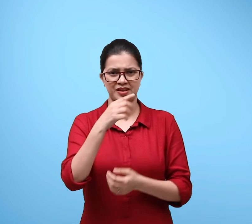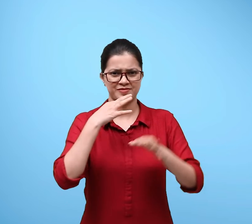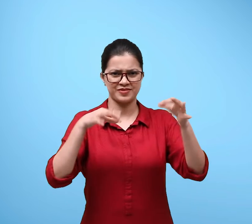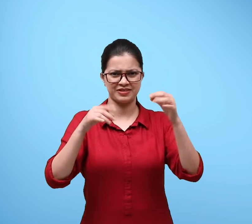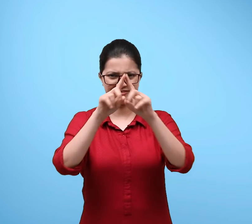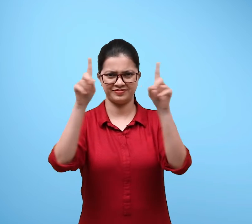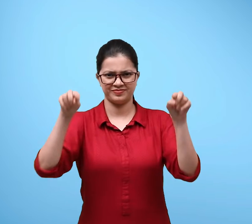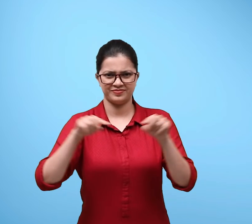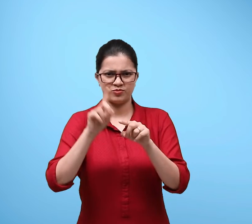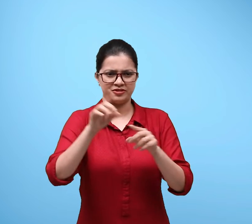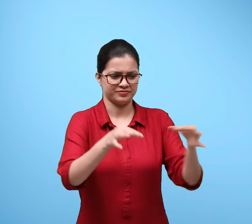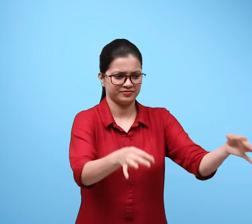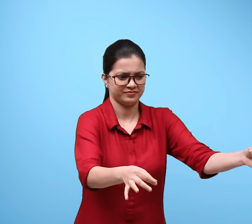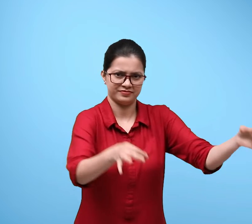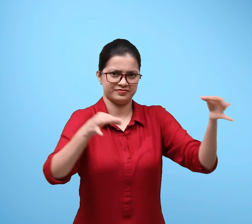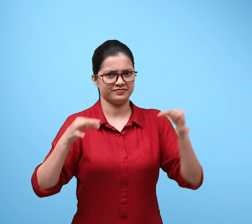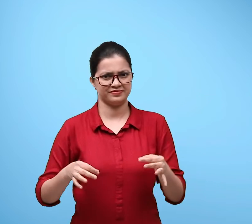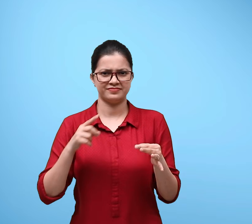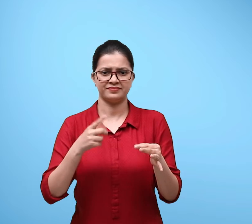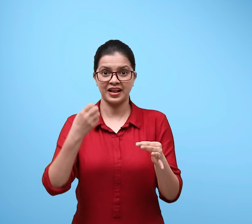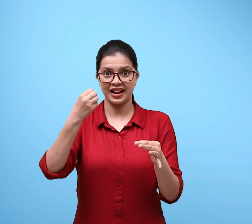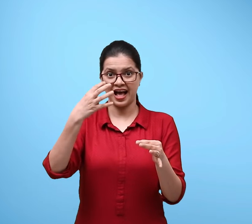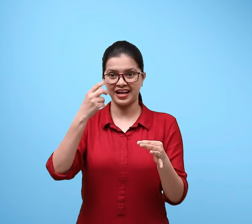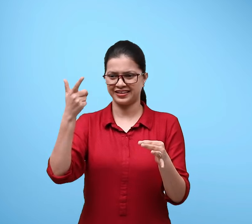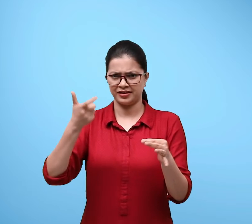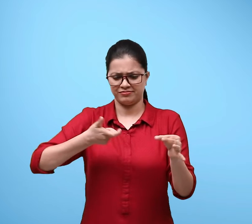Take a sheet of paper and look through it towards a lighted bulb.